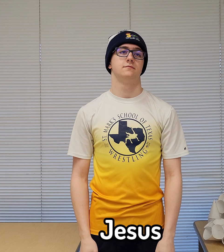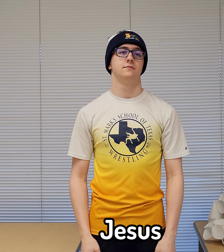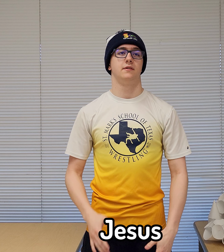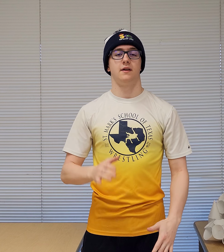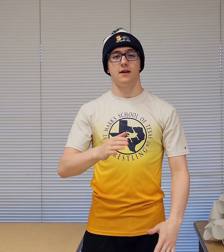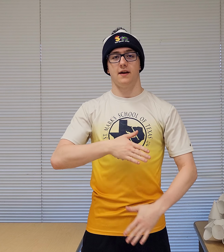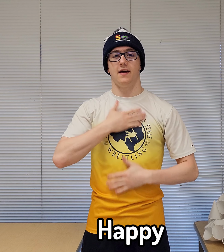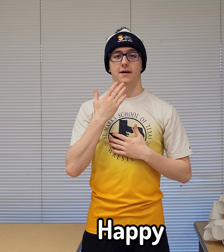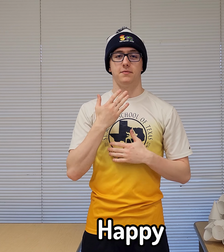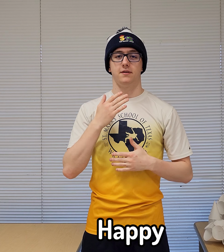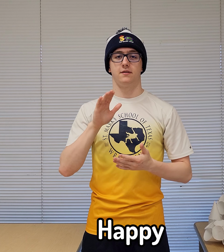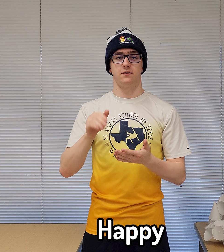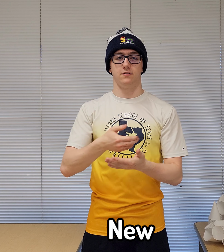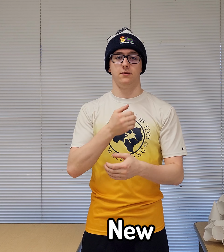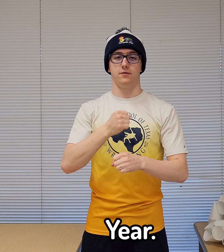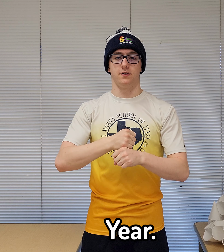Happy New Year.